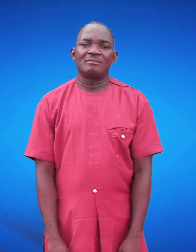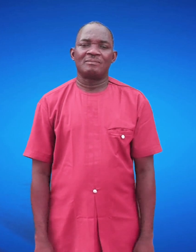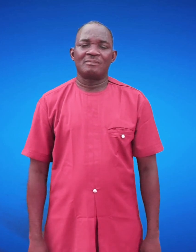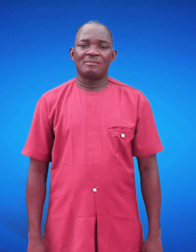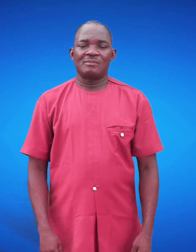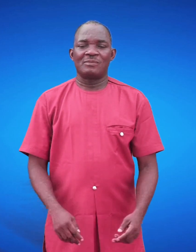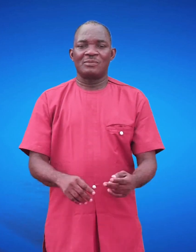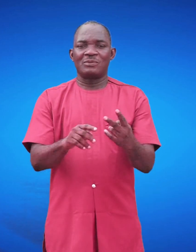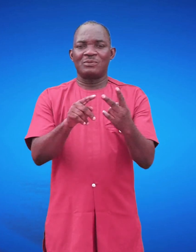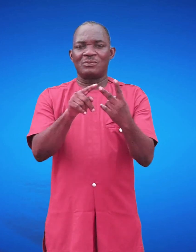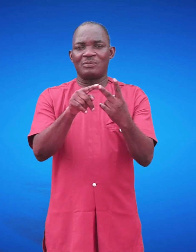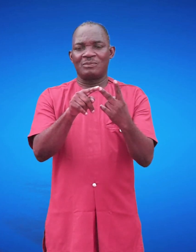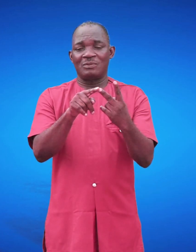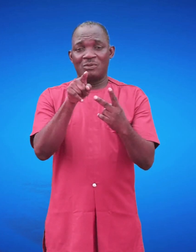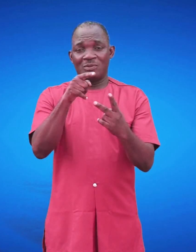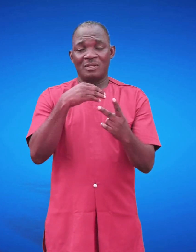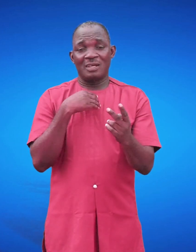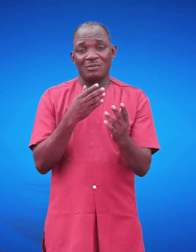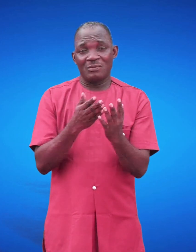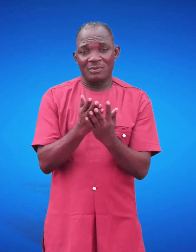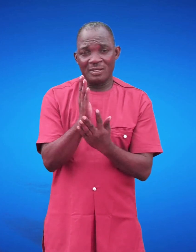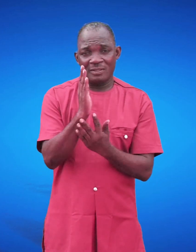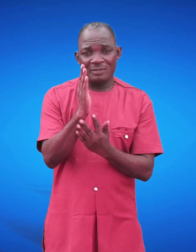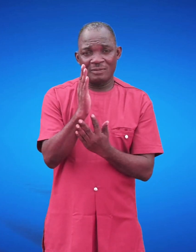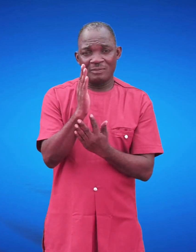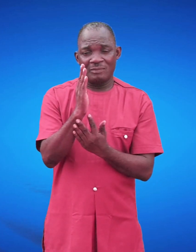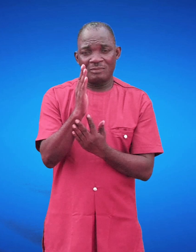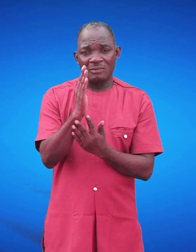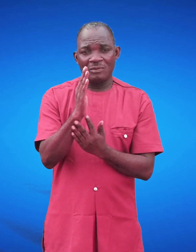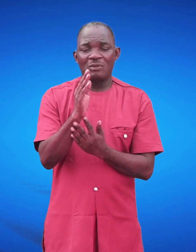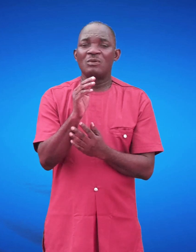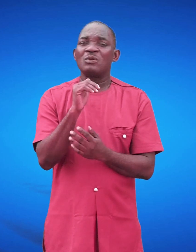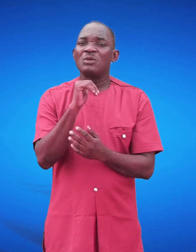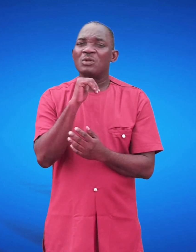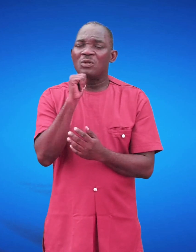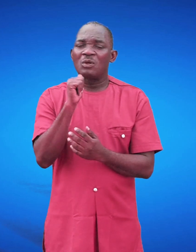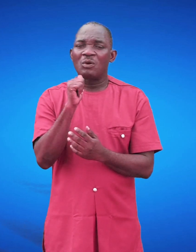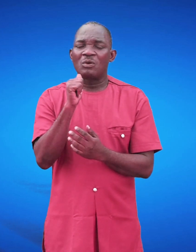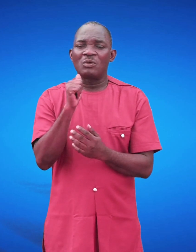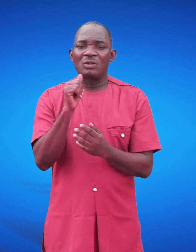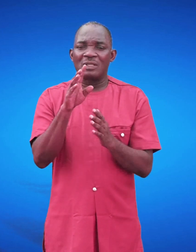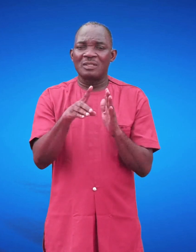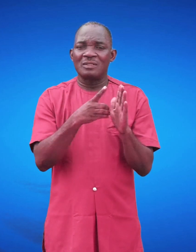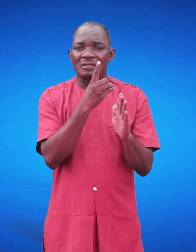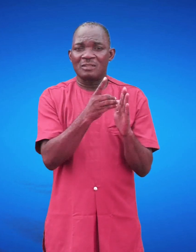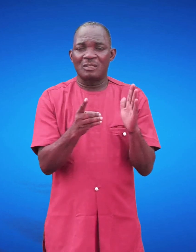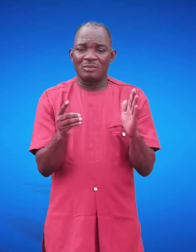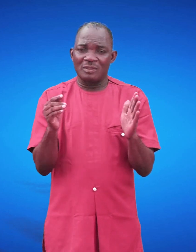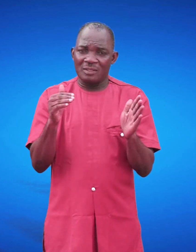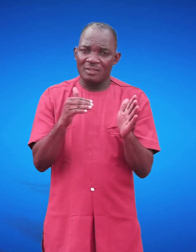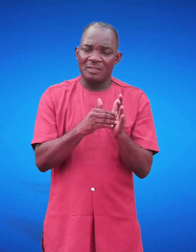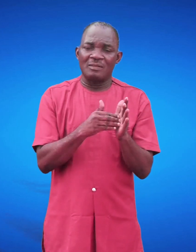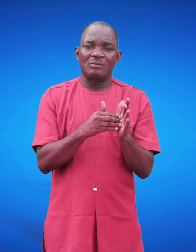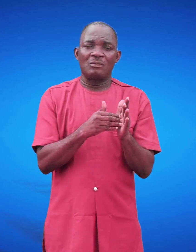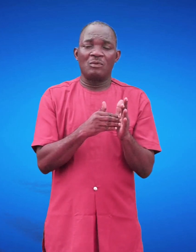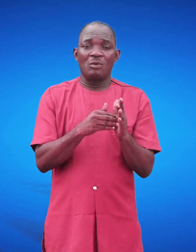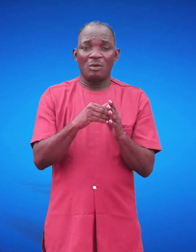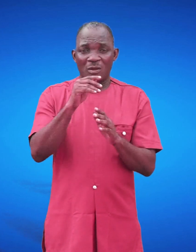2. You have the right not to be discriminated against because of